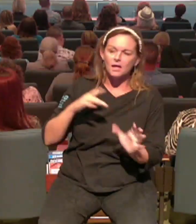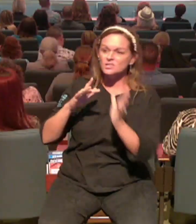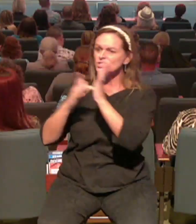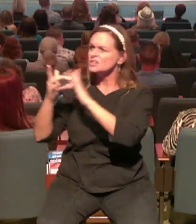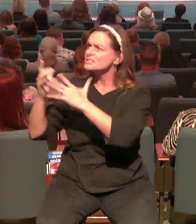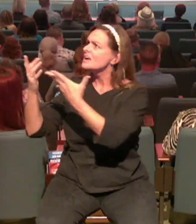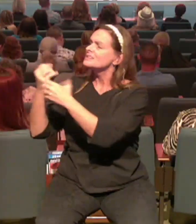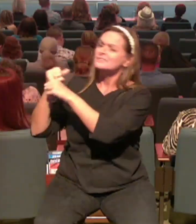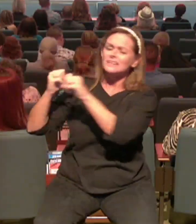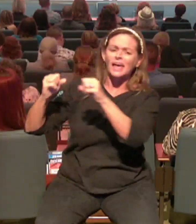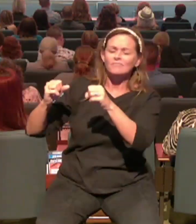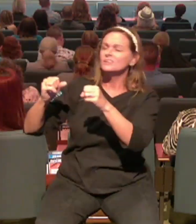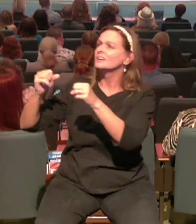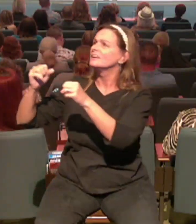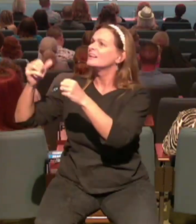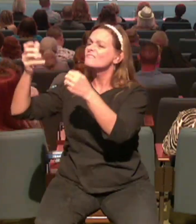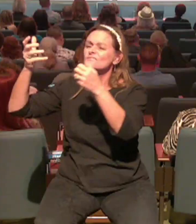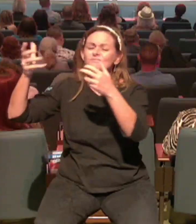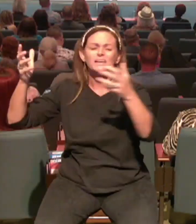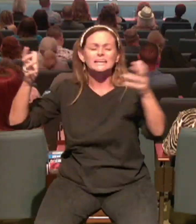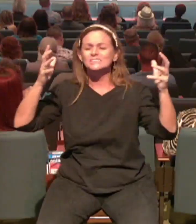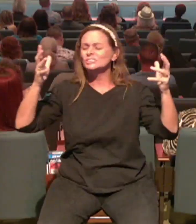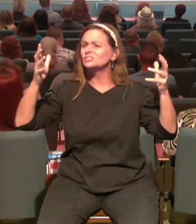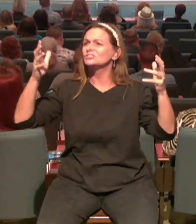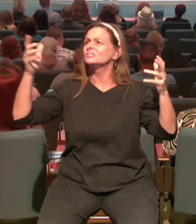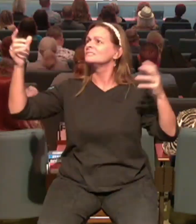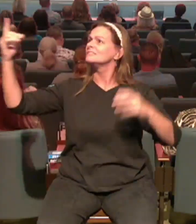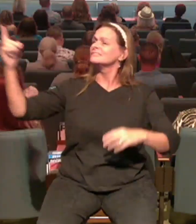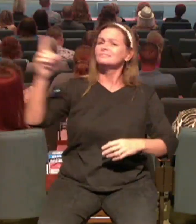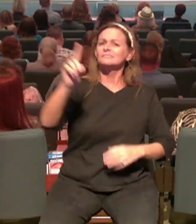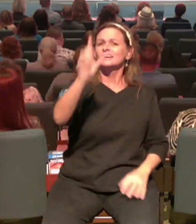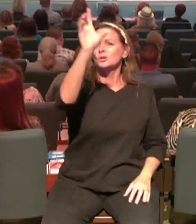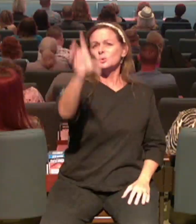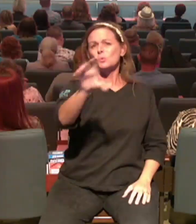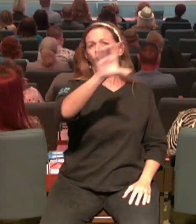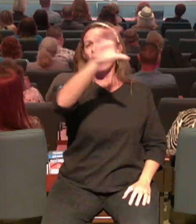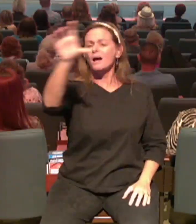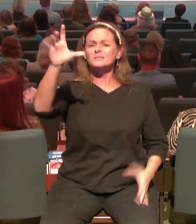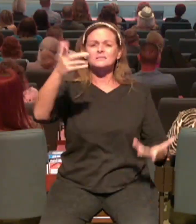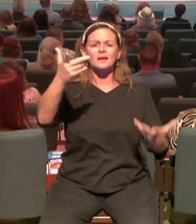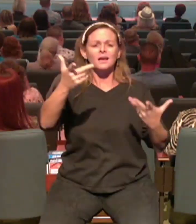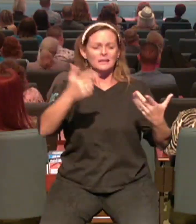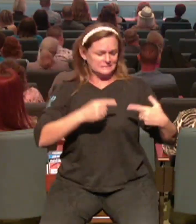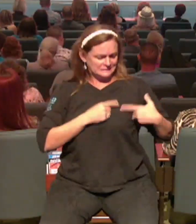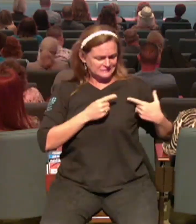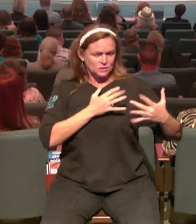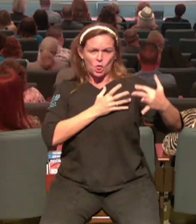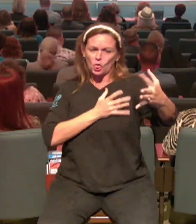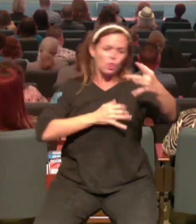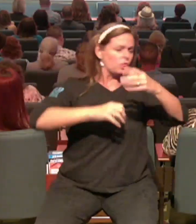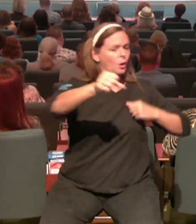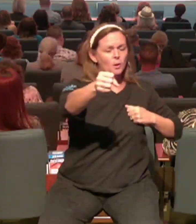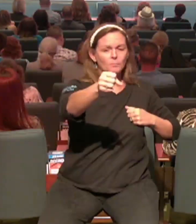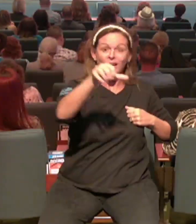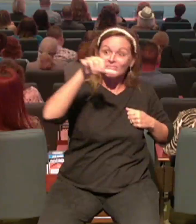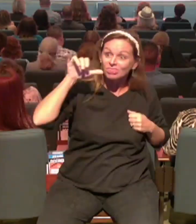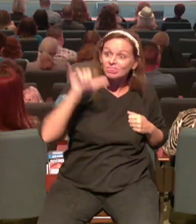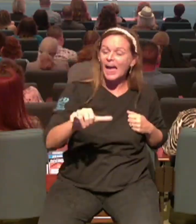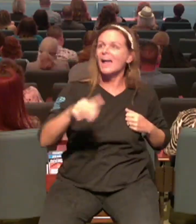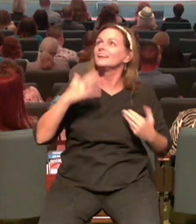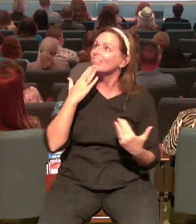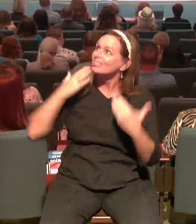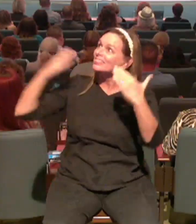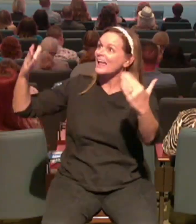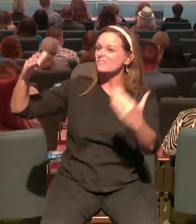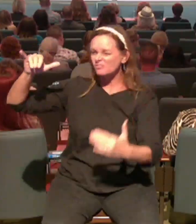you, he has already done more than enough. If he doesn't answer one more prayer that we pray, he has